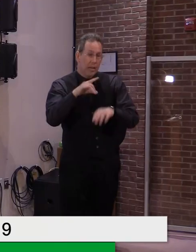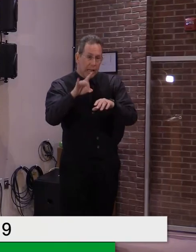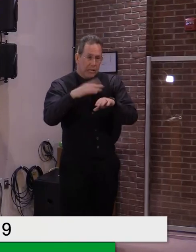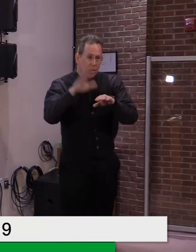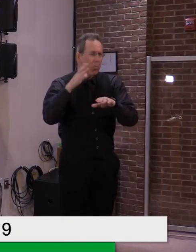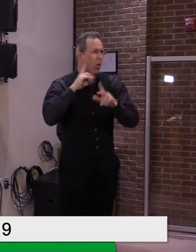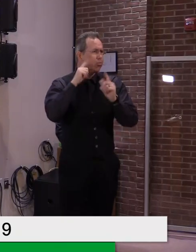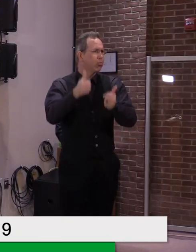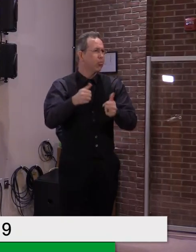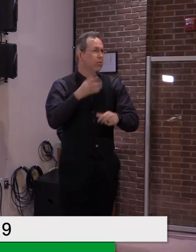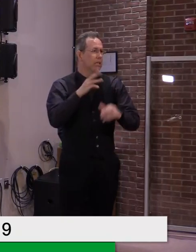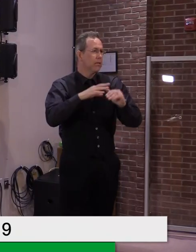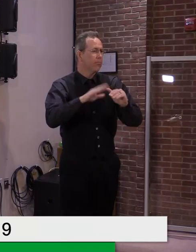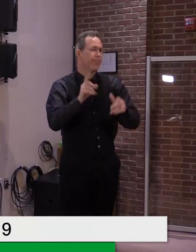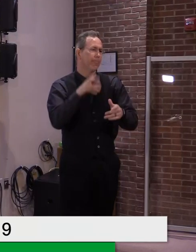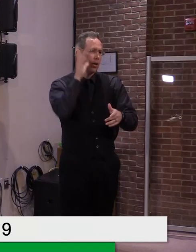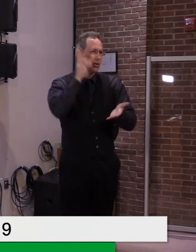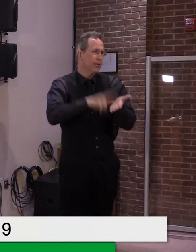Okay,